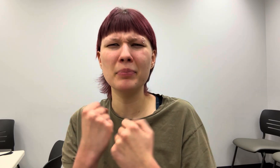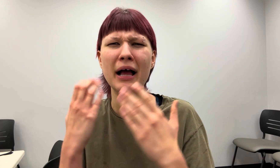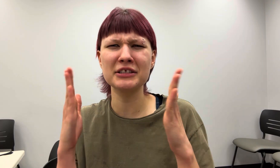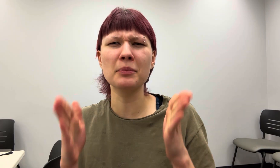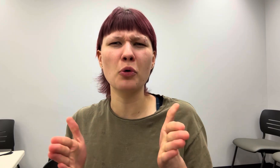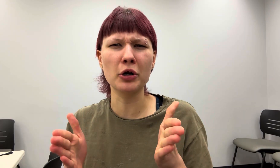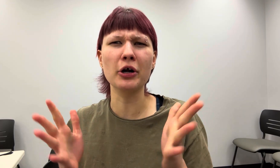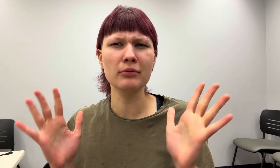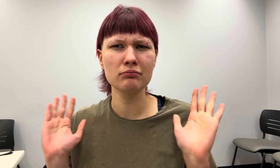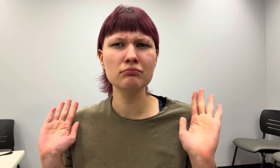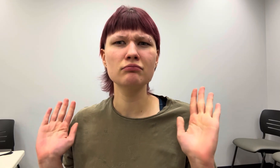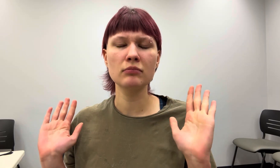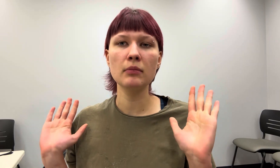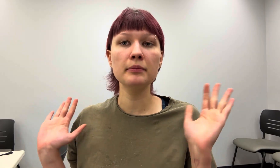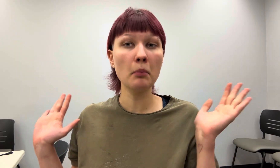Black supporter.